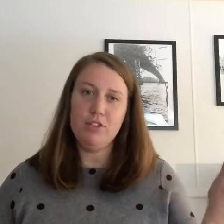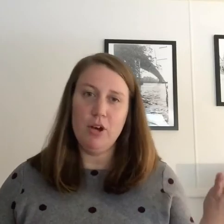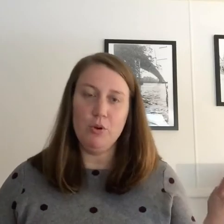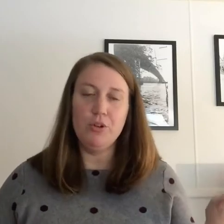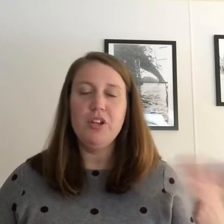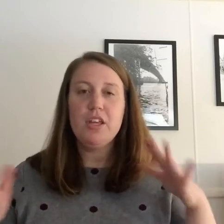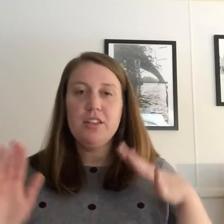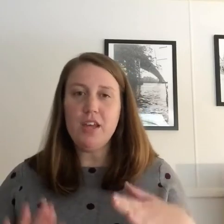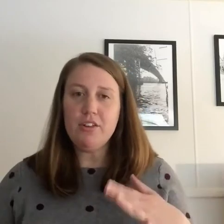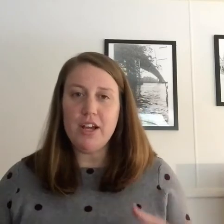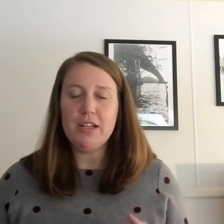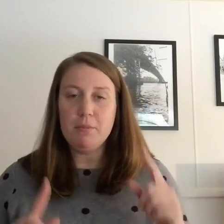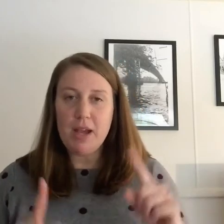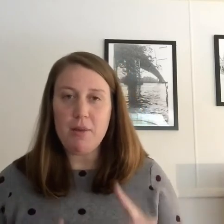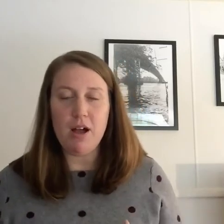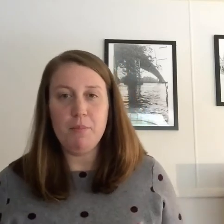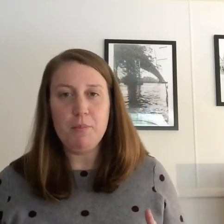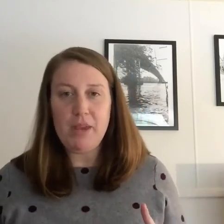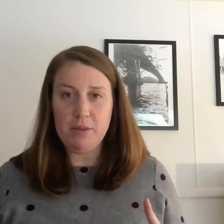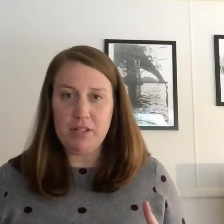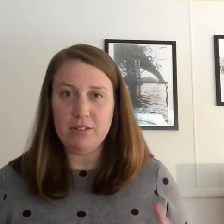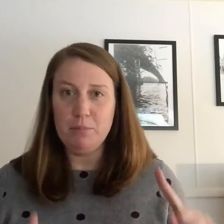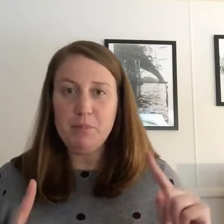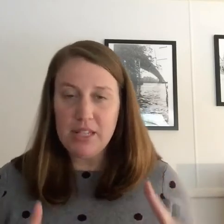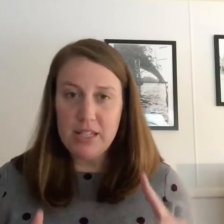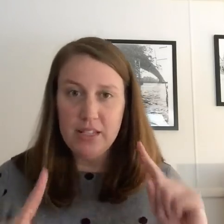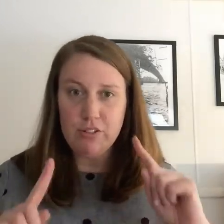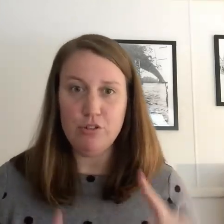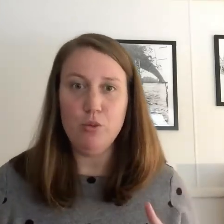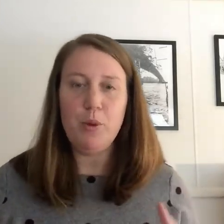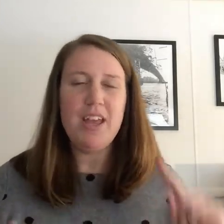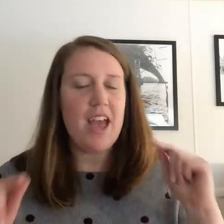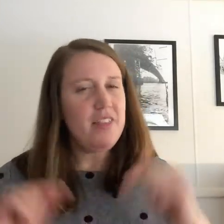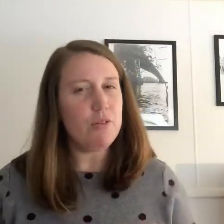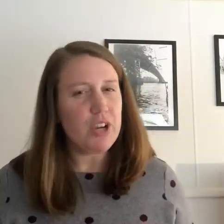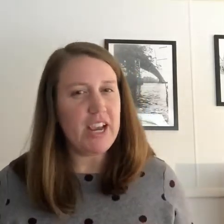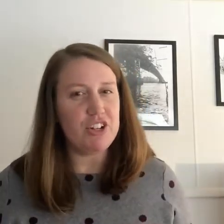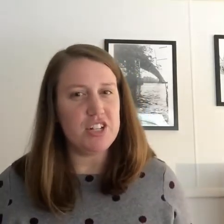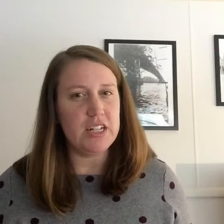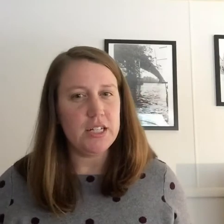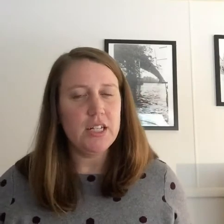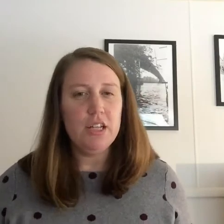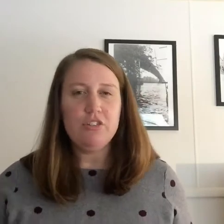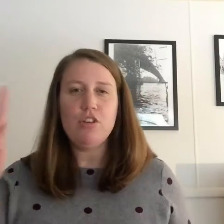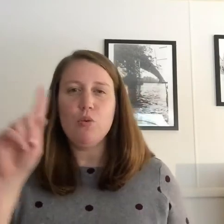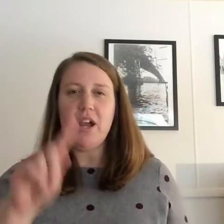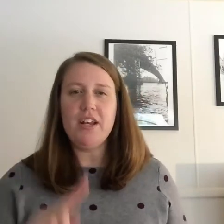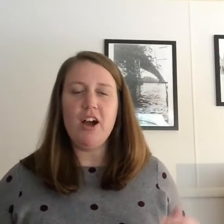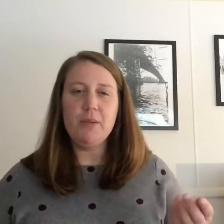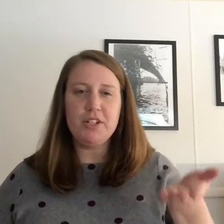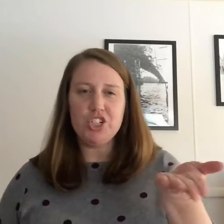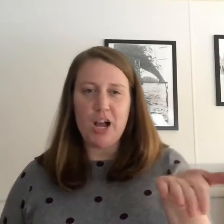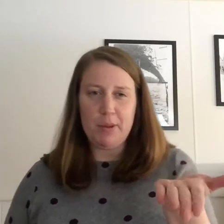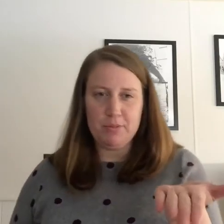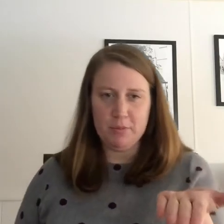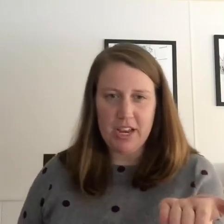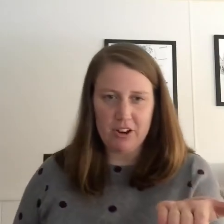though I'm old. The other night, my mom made me some pea soup and there were carrots in it. So right now I'm going to chop up some carrots.